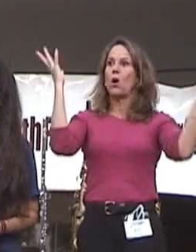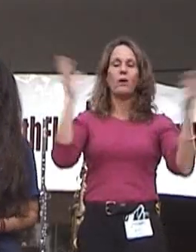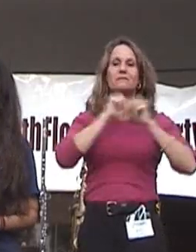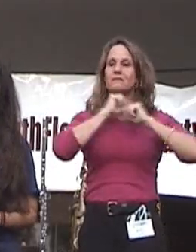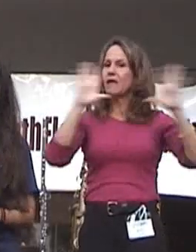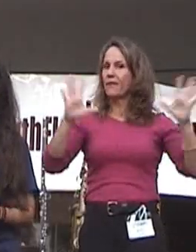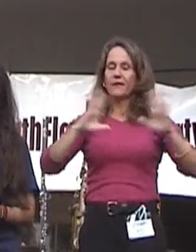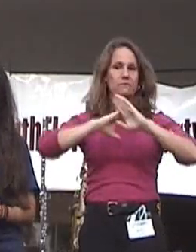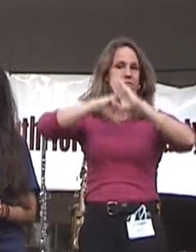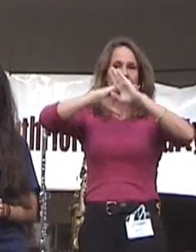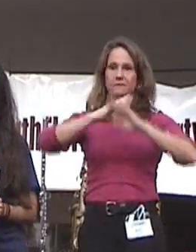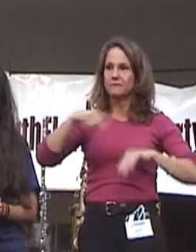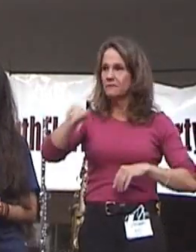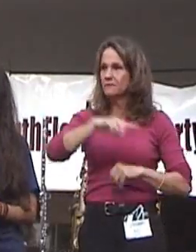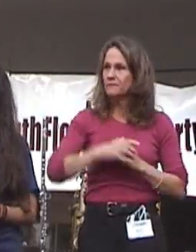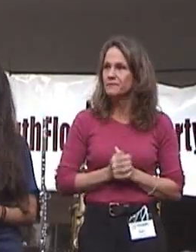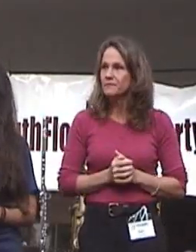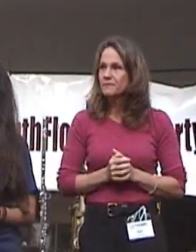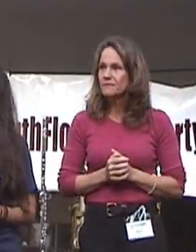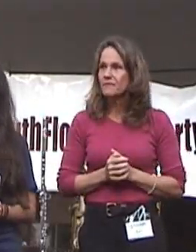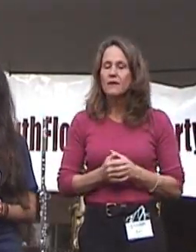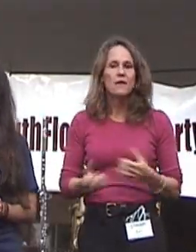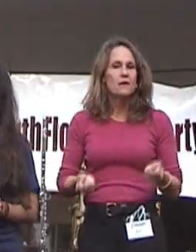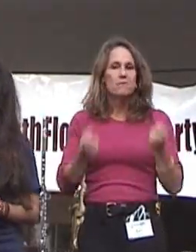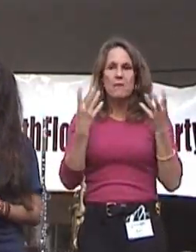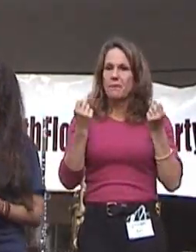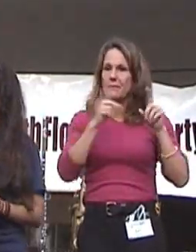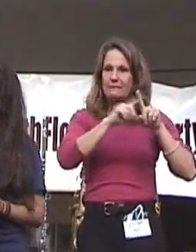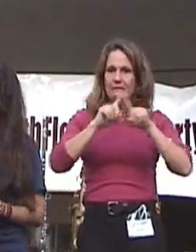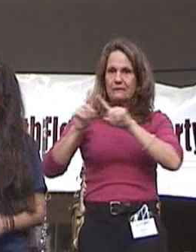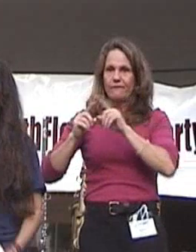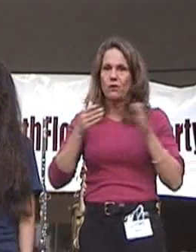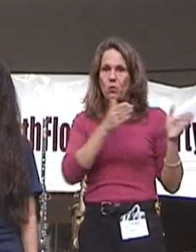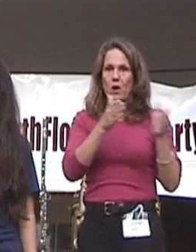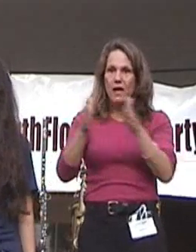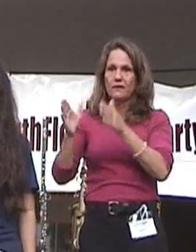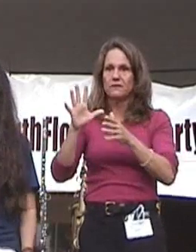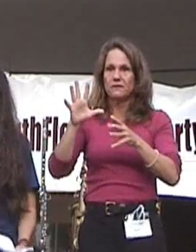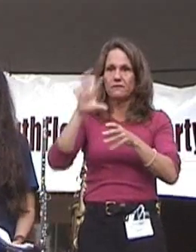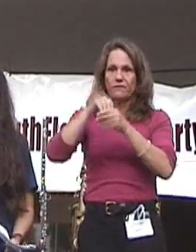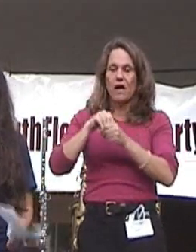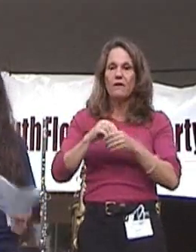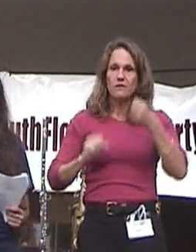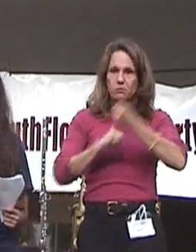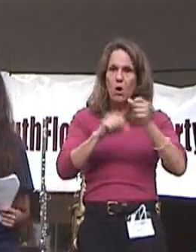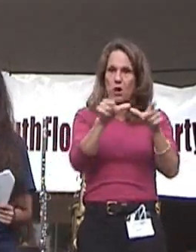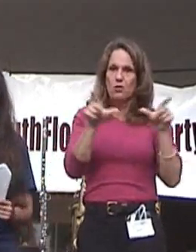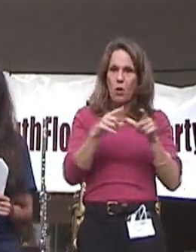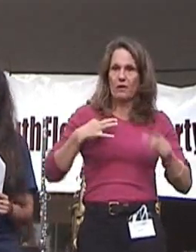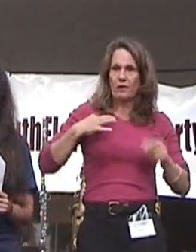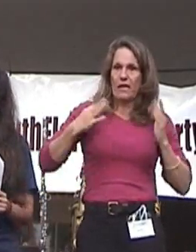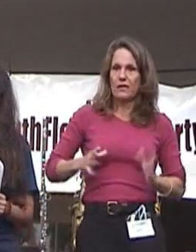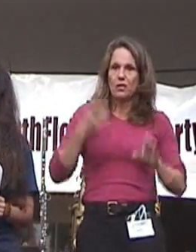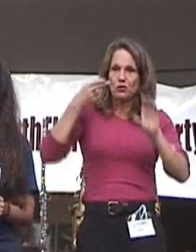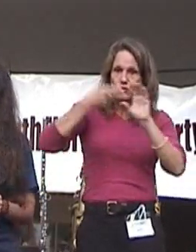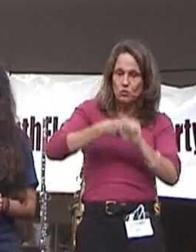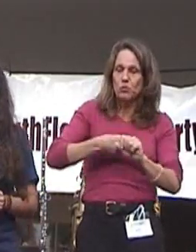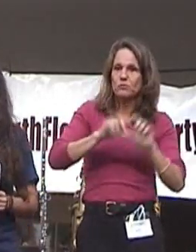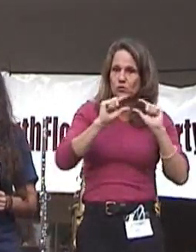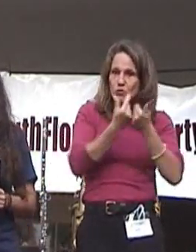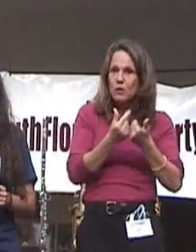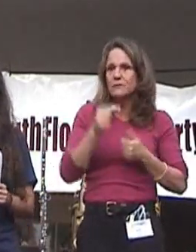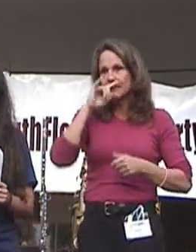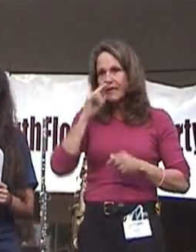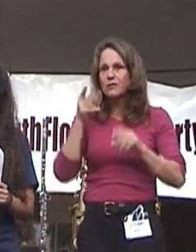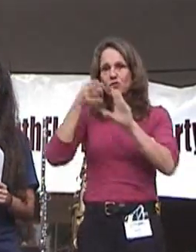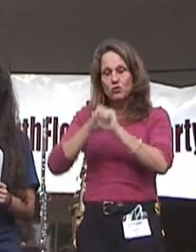you. There are so many ways to get involved. Support your local candidates. Join the 912 group. Kids, join